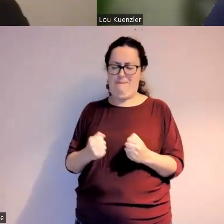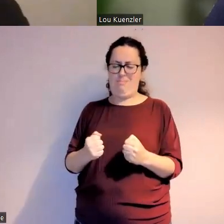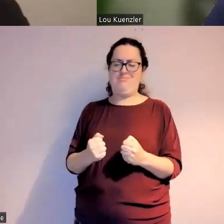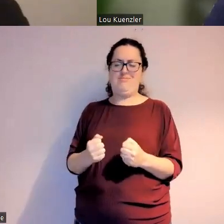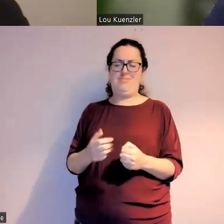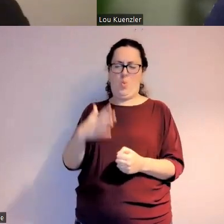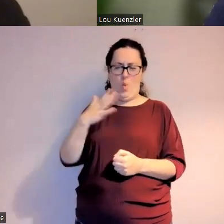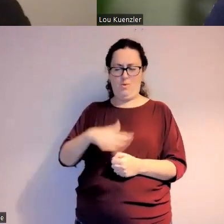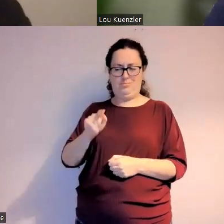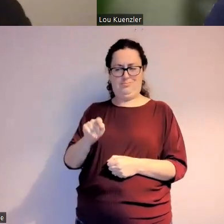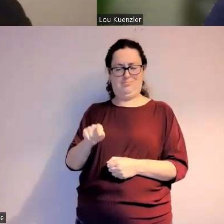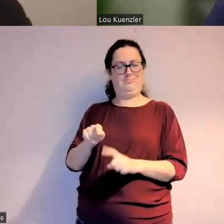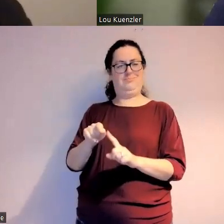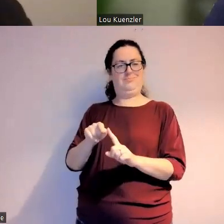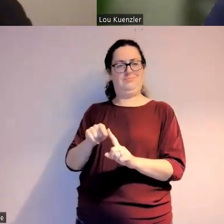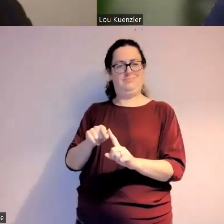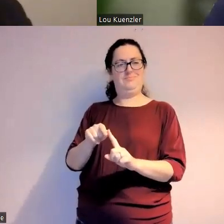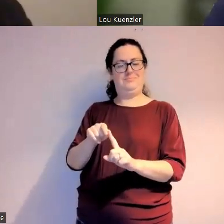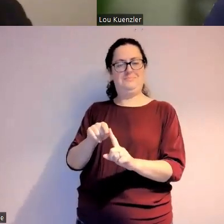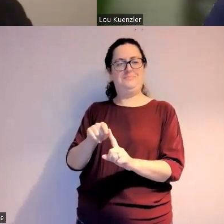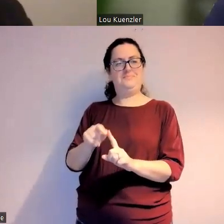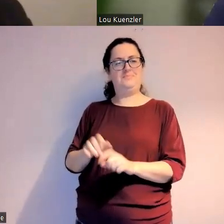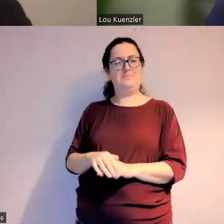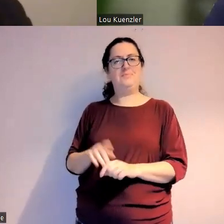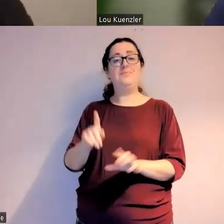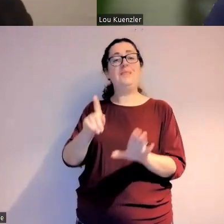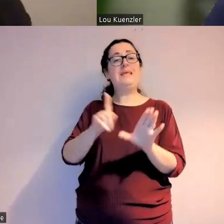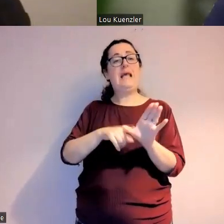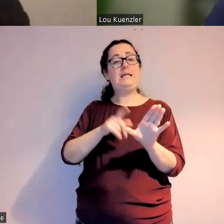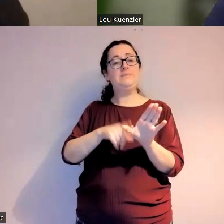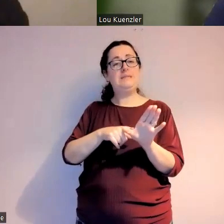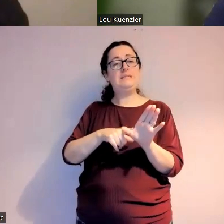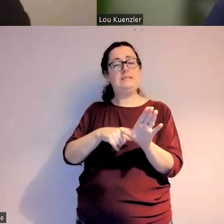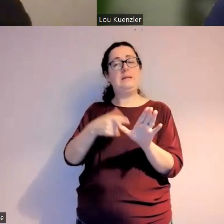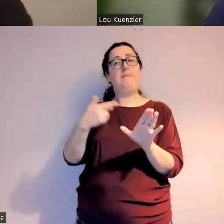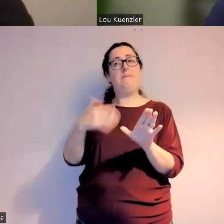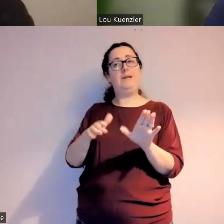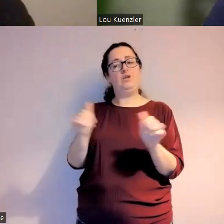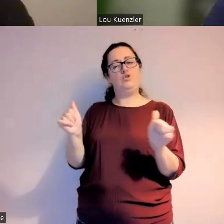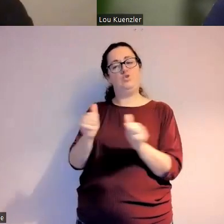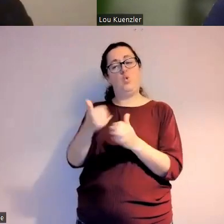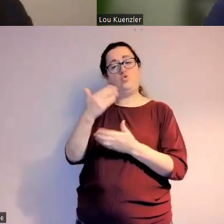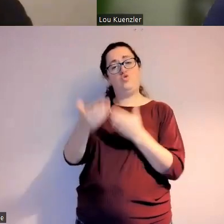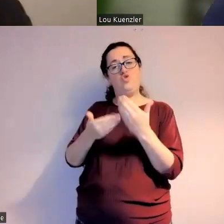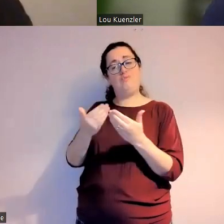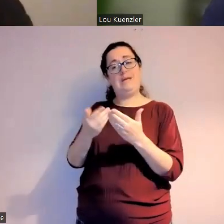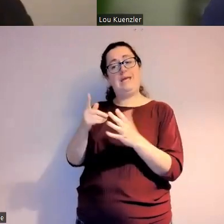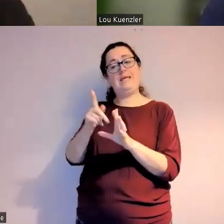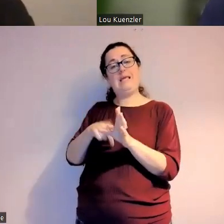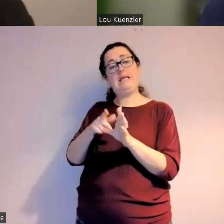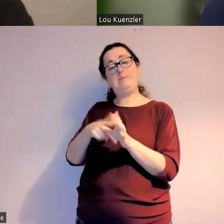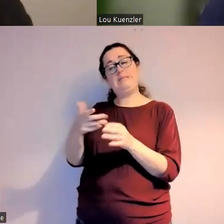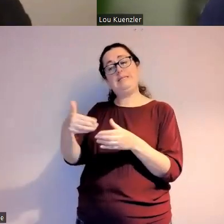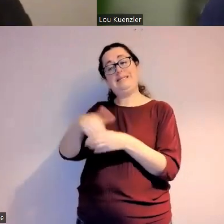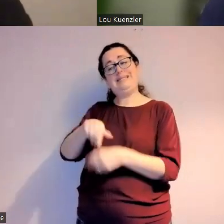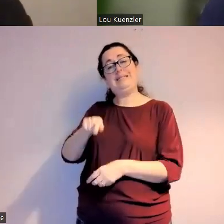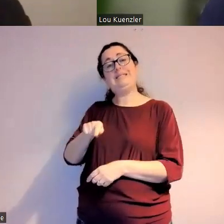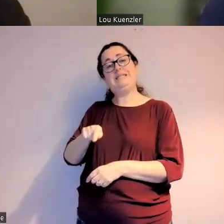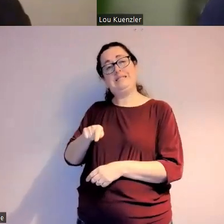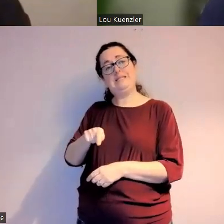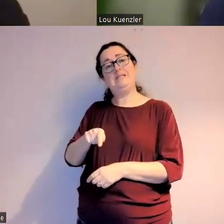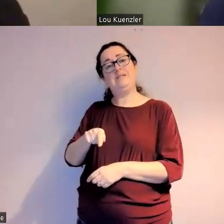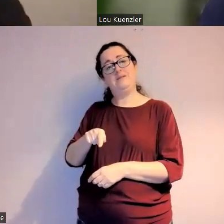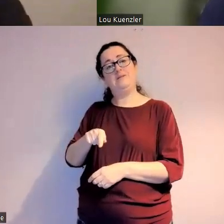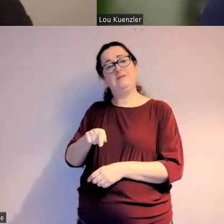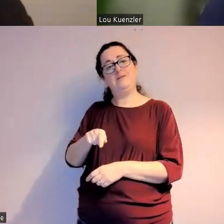then and Yasmin, actually I'd written a short story, and she'd been sort of in there, that's